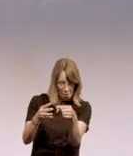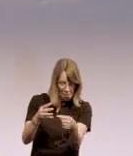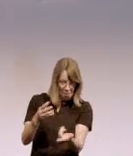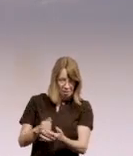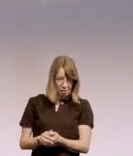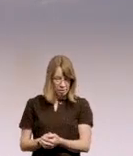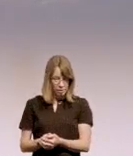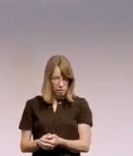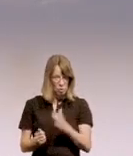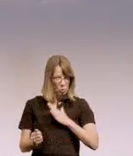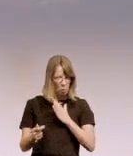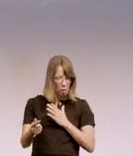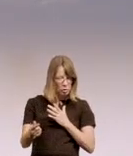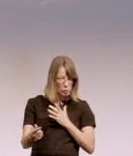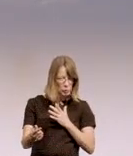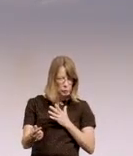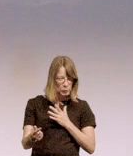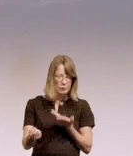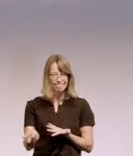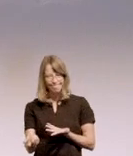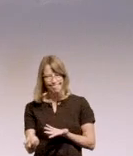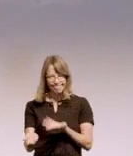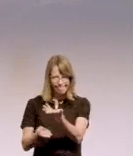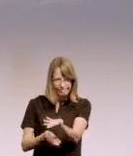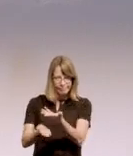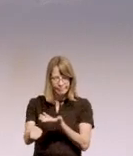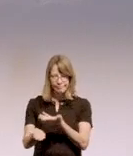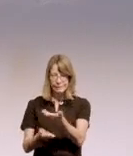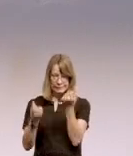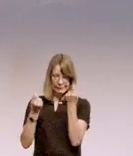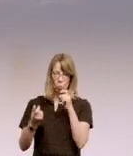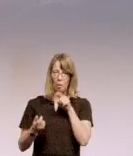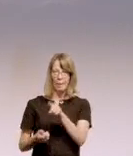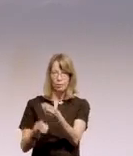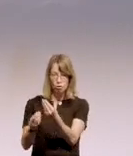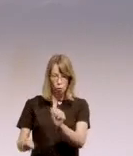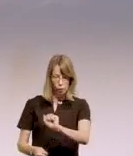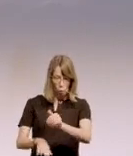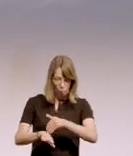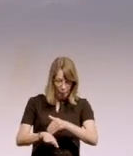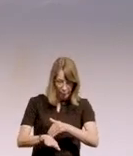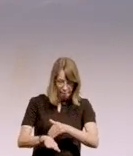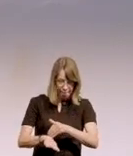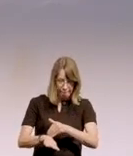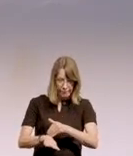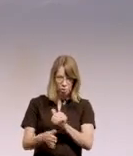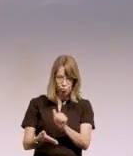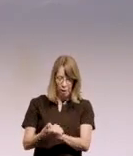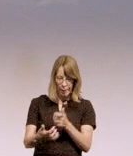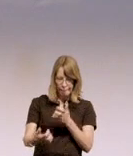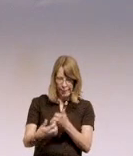We really want to work with you to understand whether those ideas solve your problems, whether they solve the right problem.